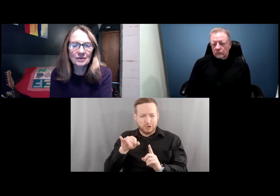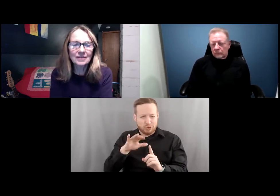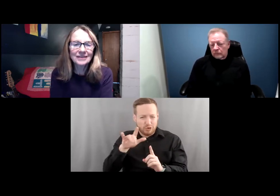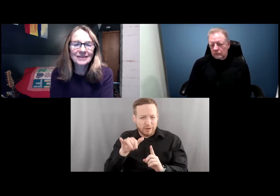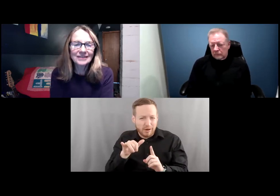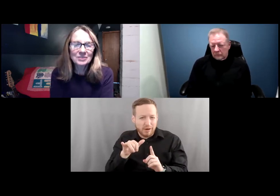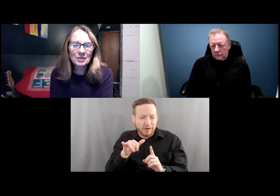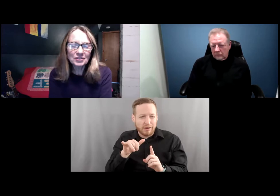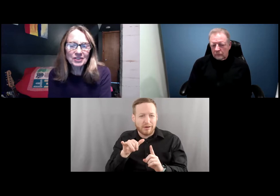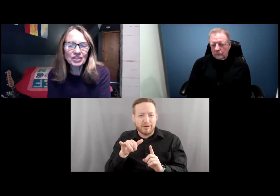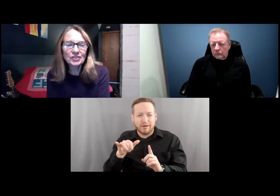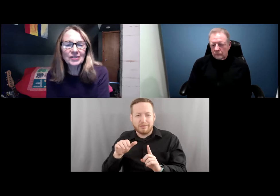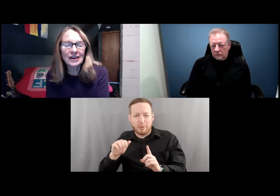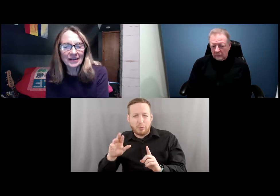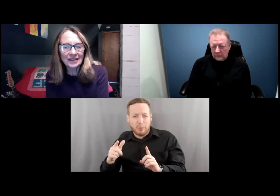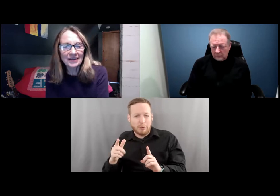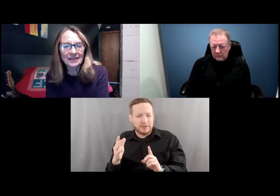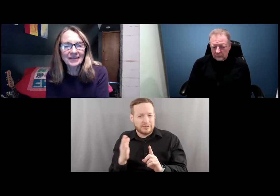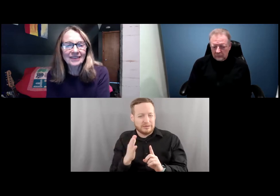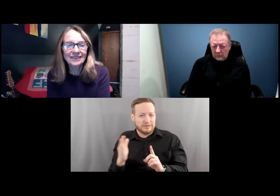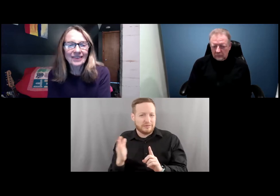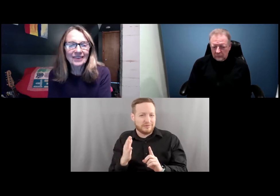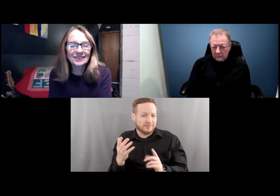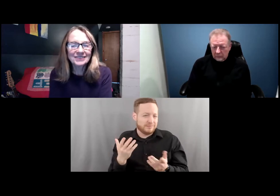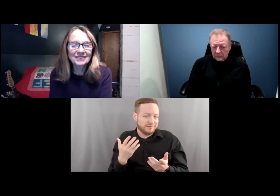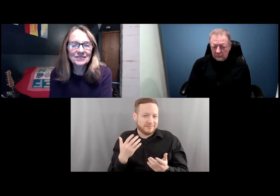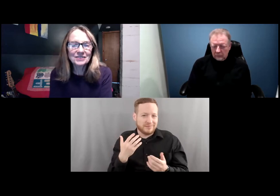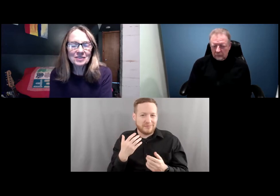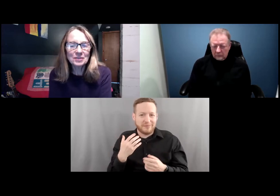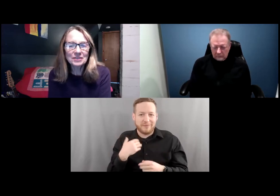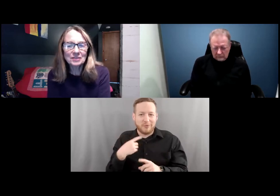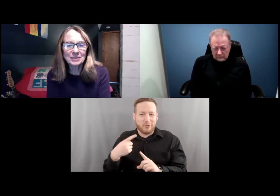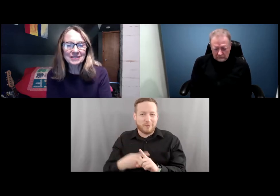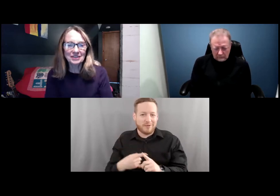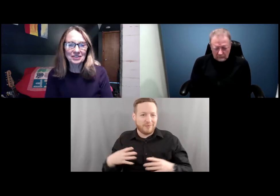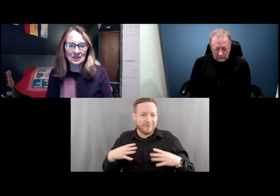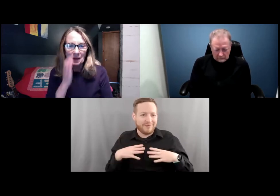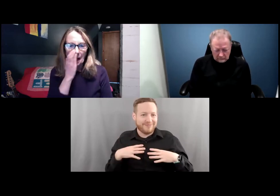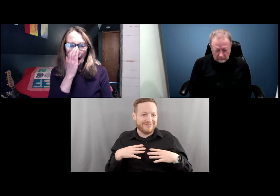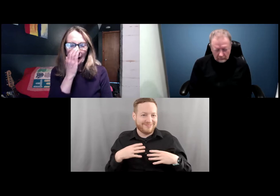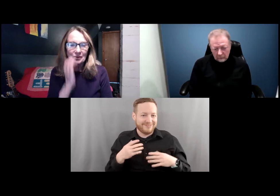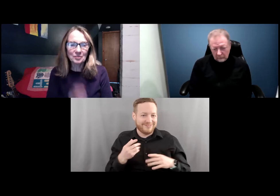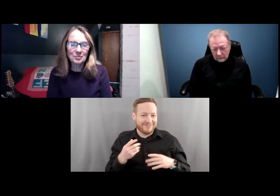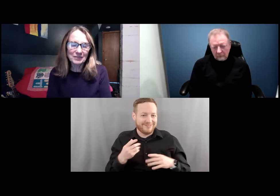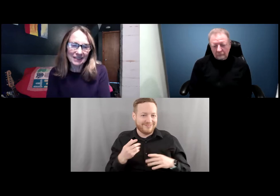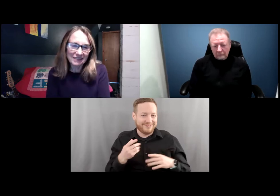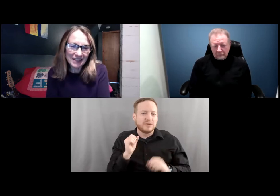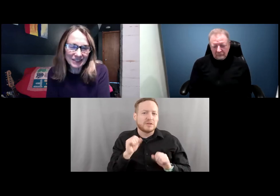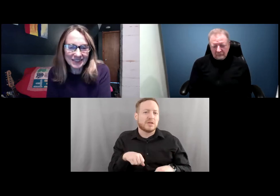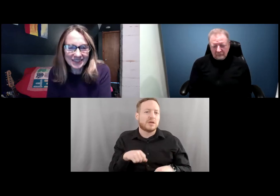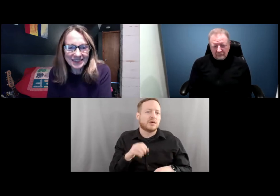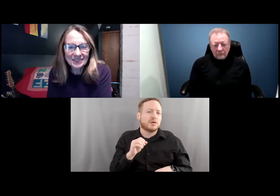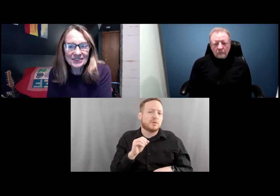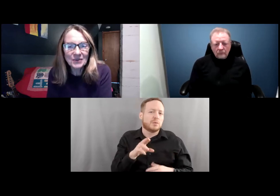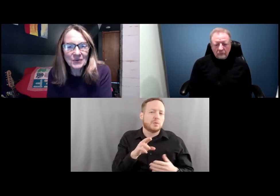summer, especially July, August, those can be a little bit sketchy. A lot of people take